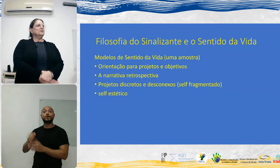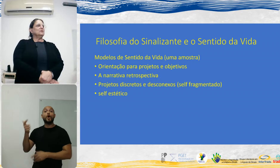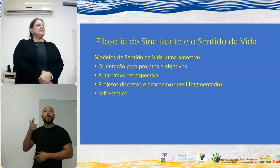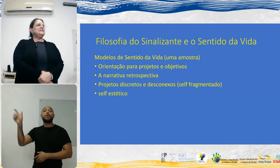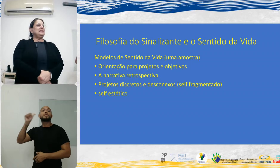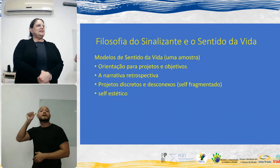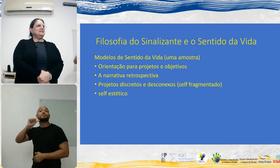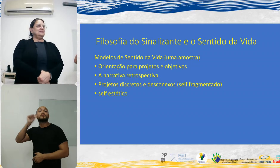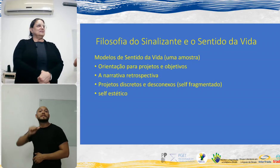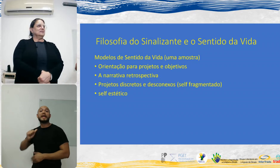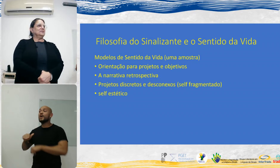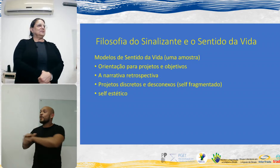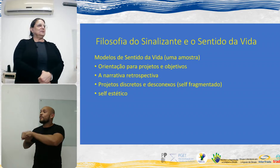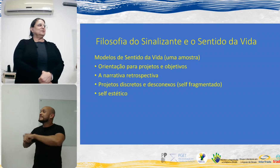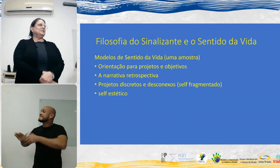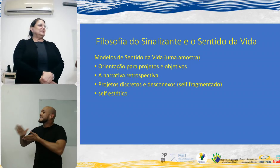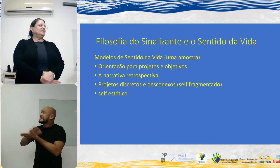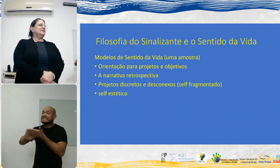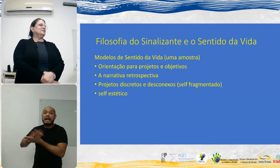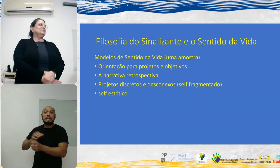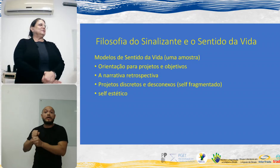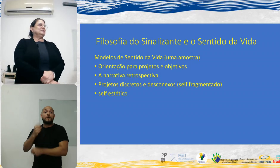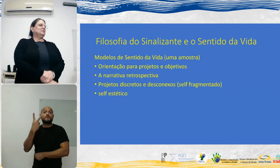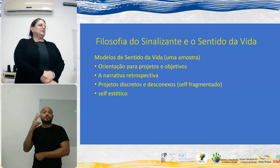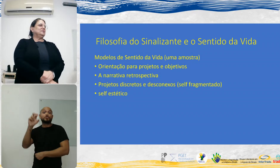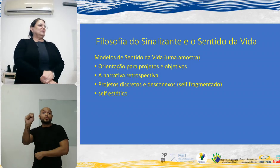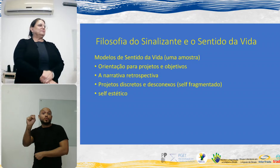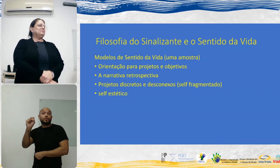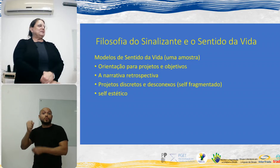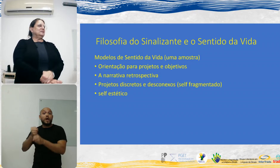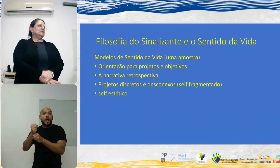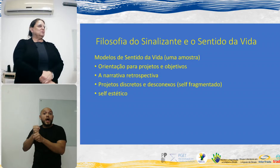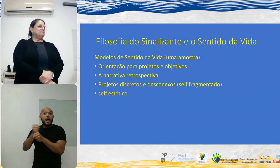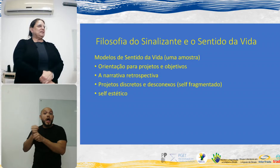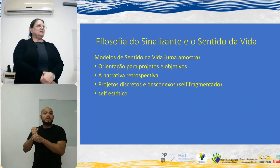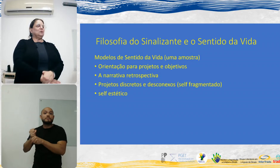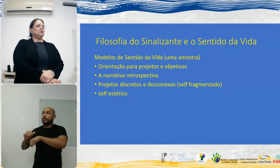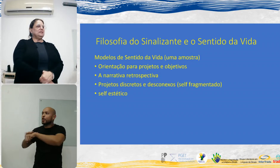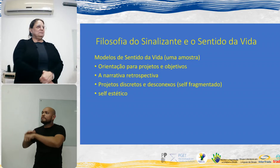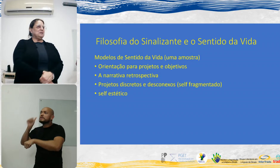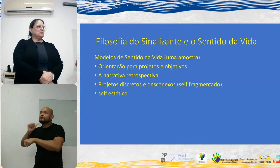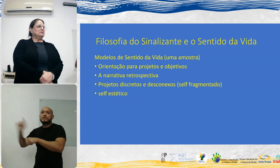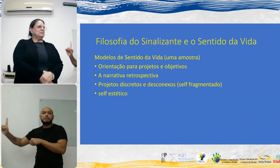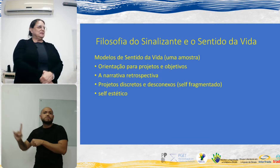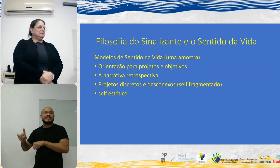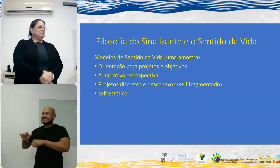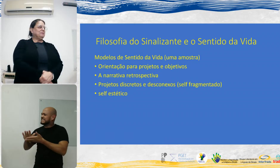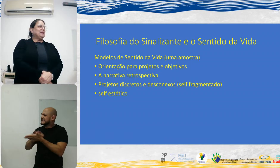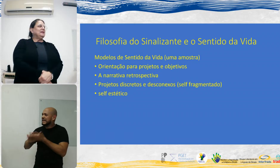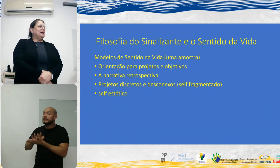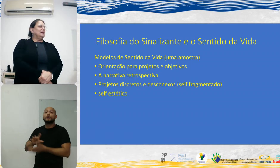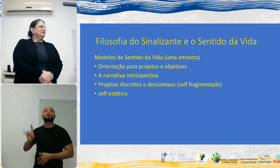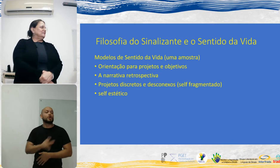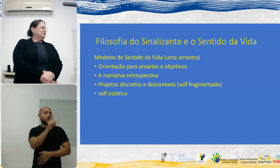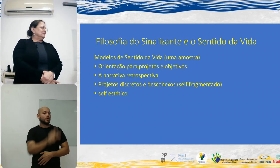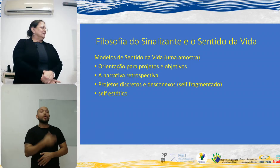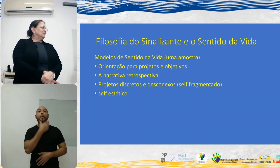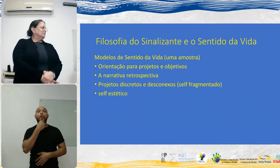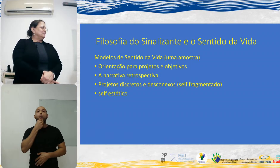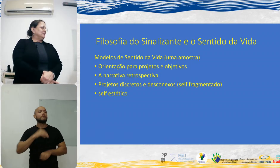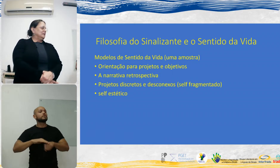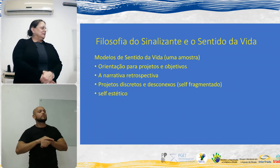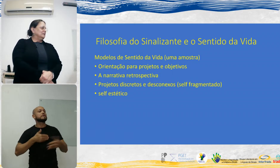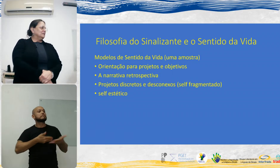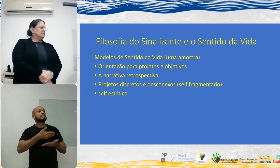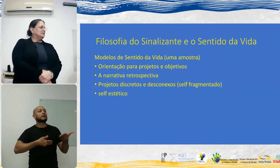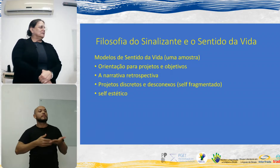for 28 years, where she decided she was just going to stop speaking to women and only speak with men. And she's now